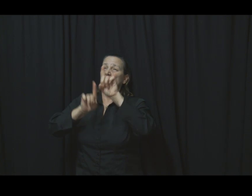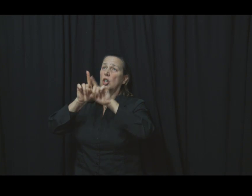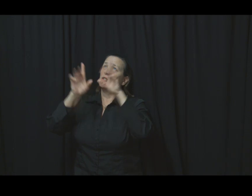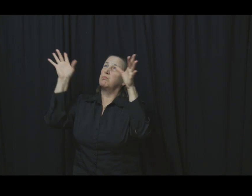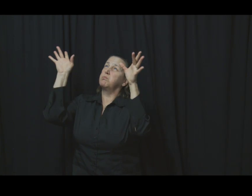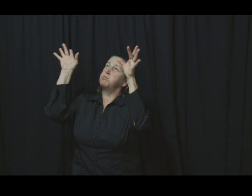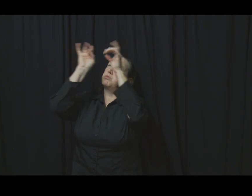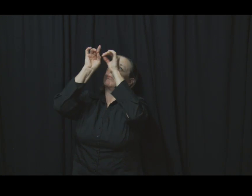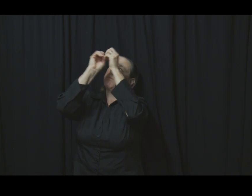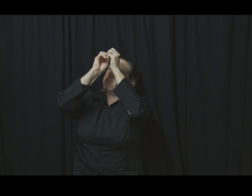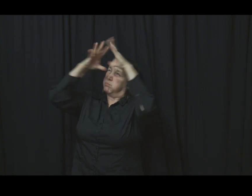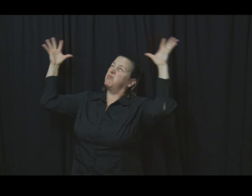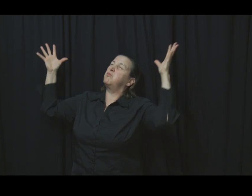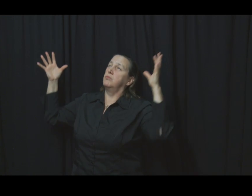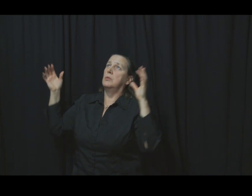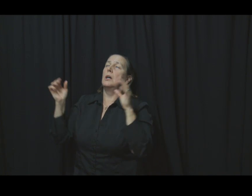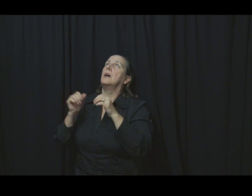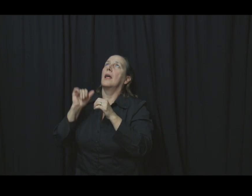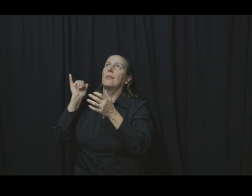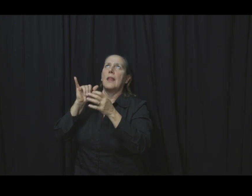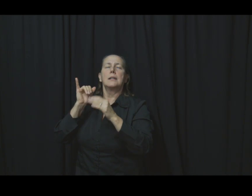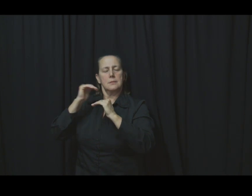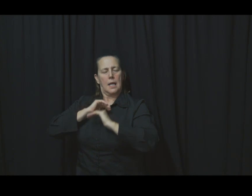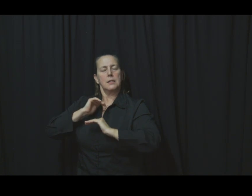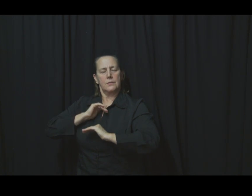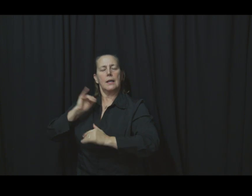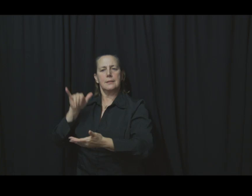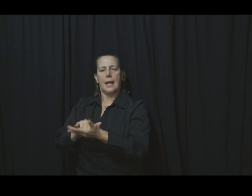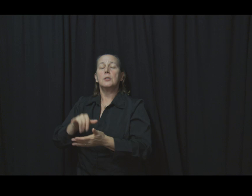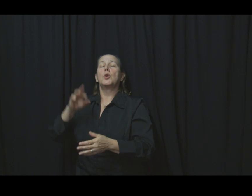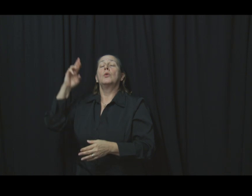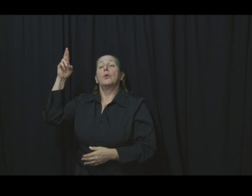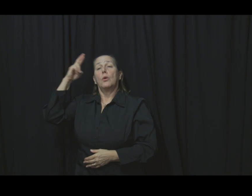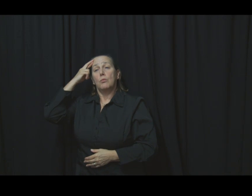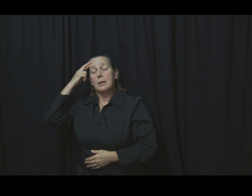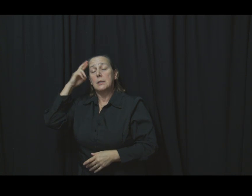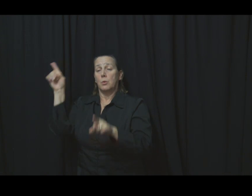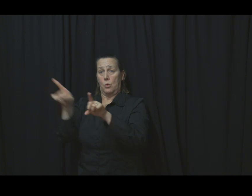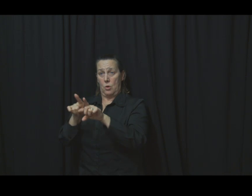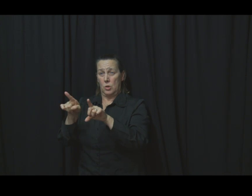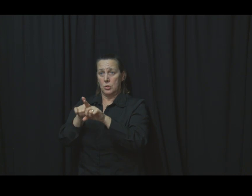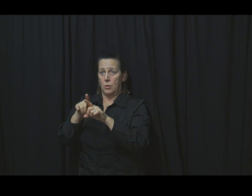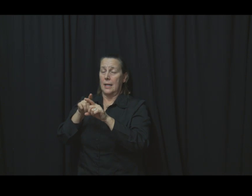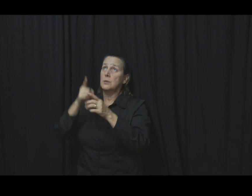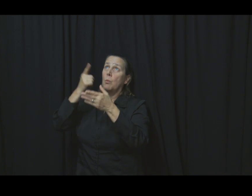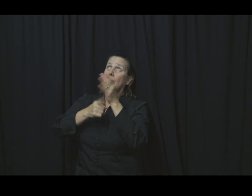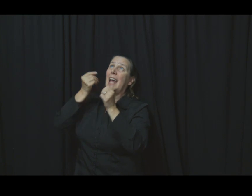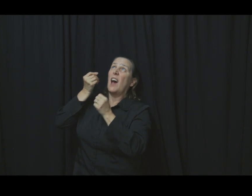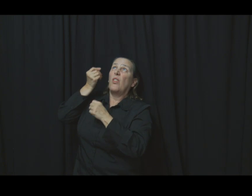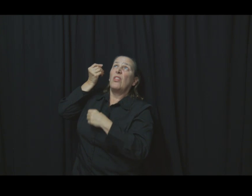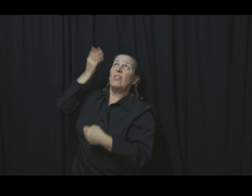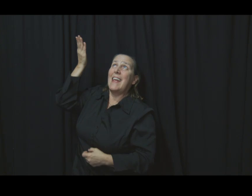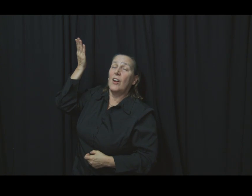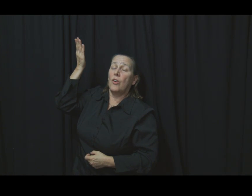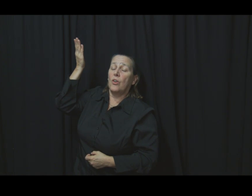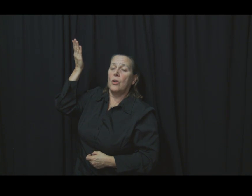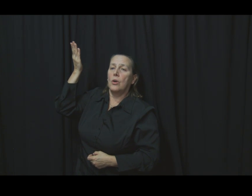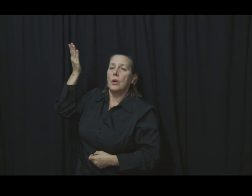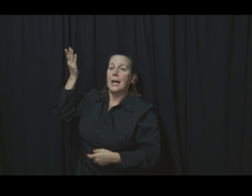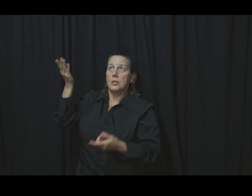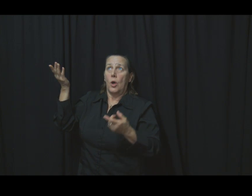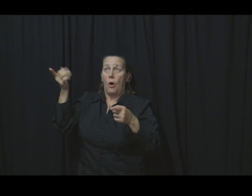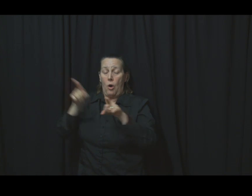their expansion. And then, isn't it reasonable that whatever is out there causing the universe to expand is here